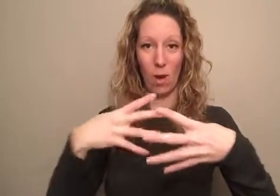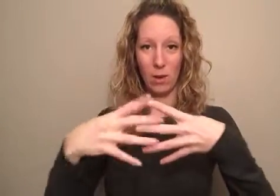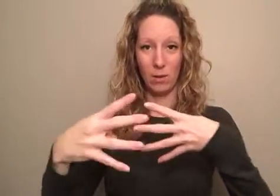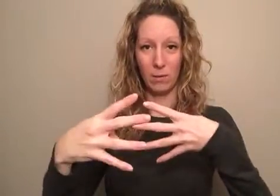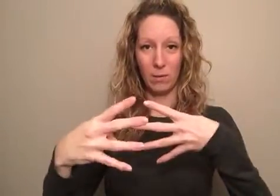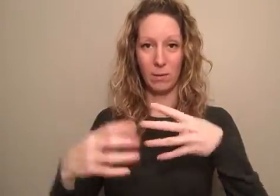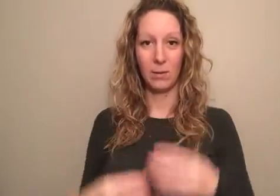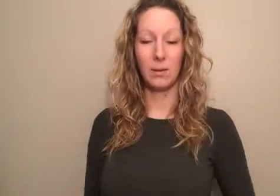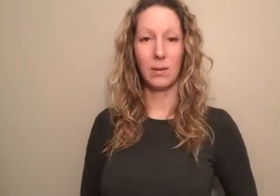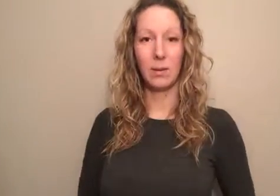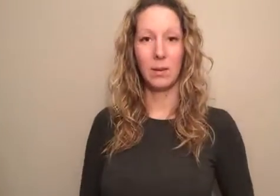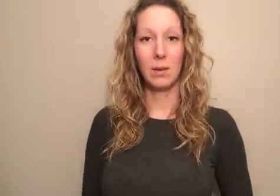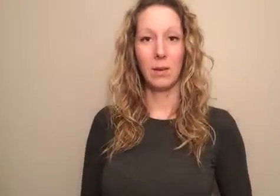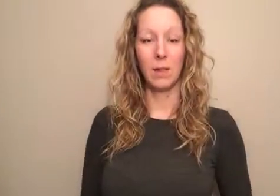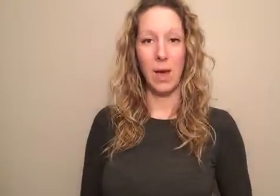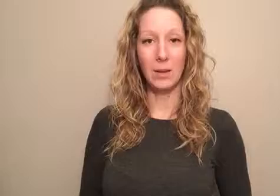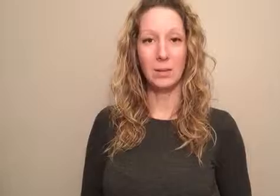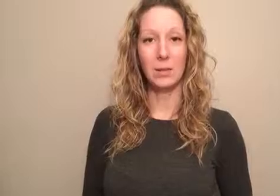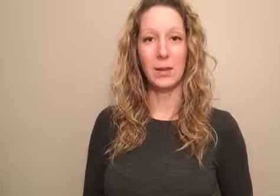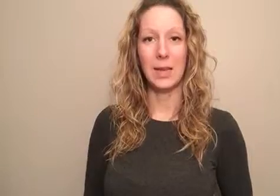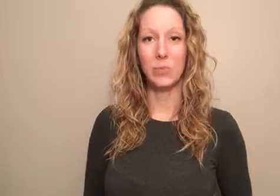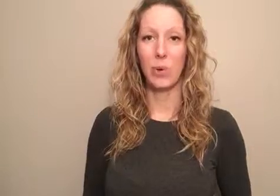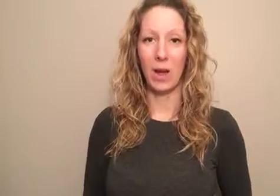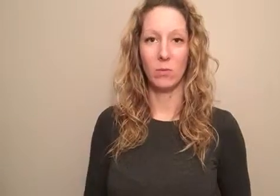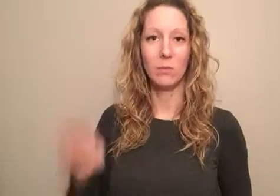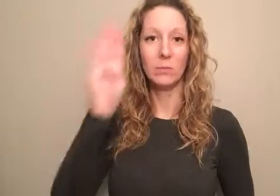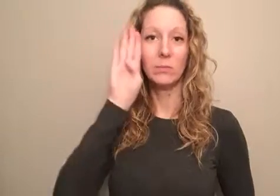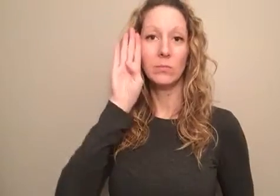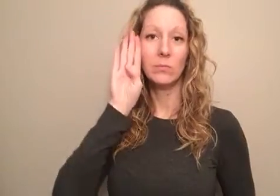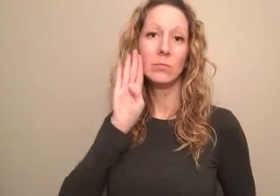gray. And last is brown,